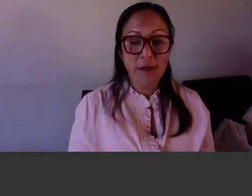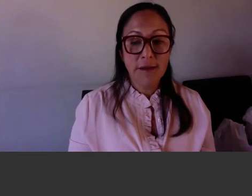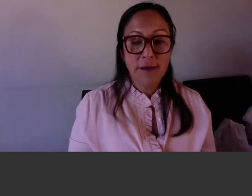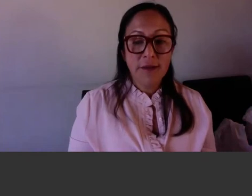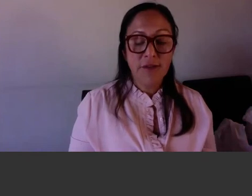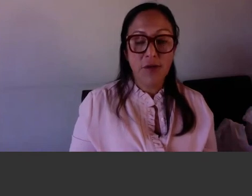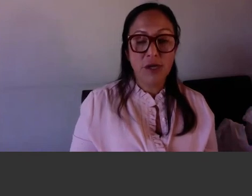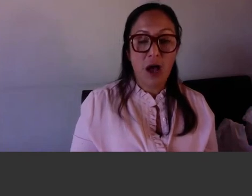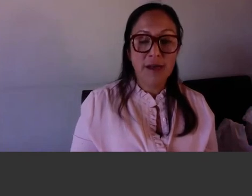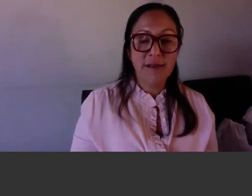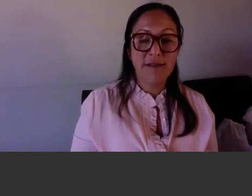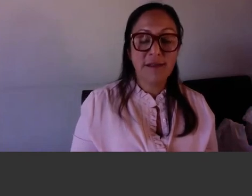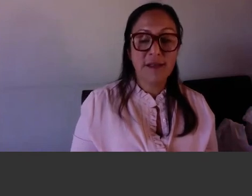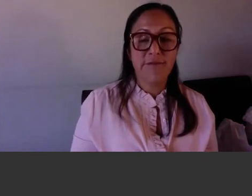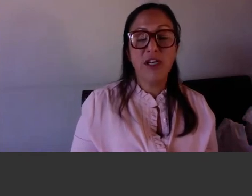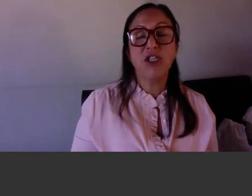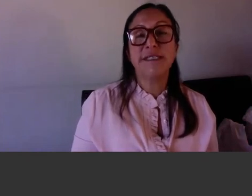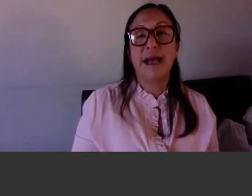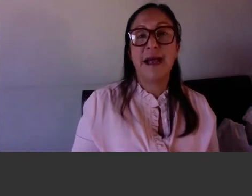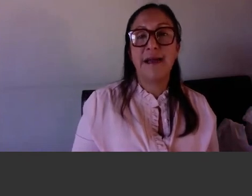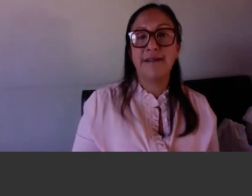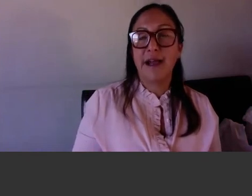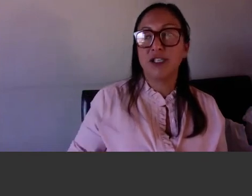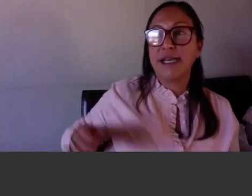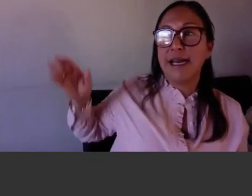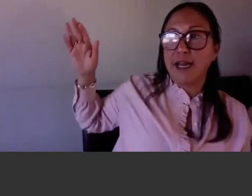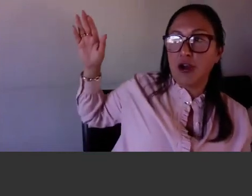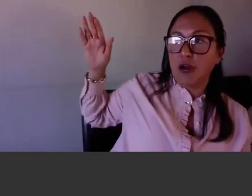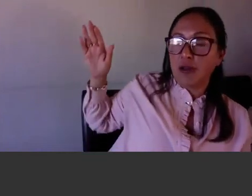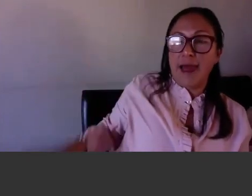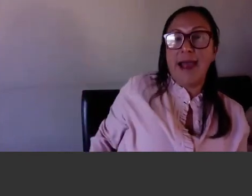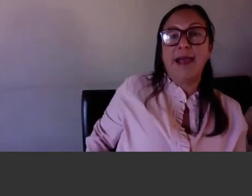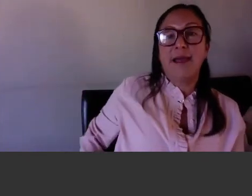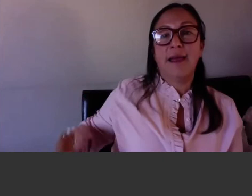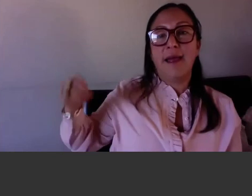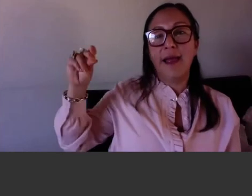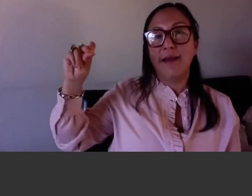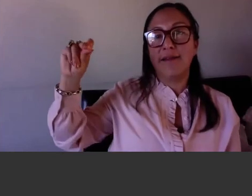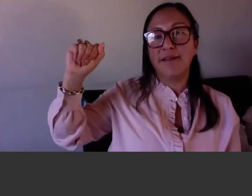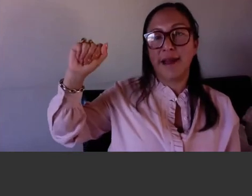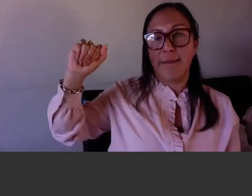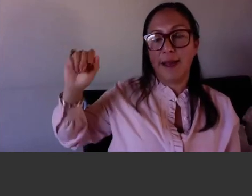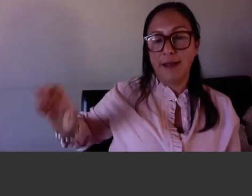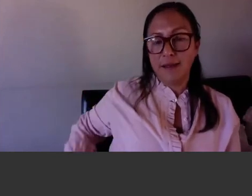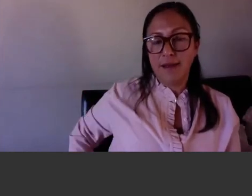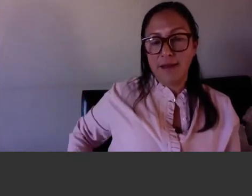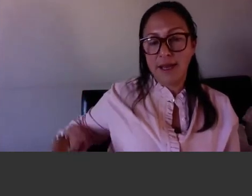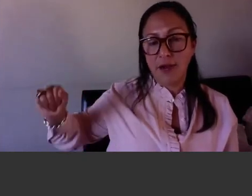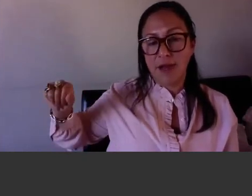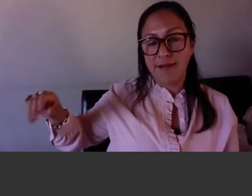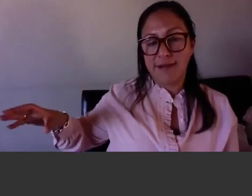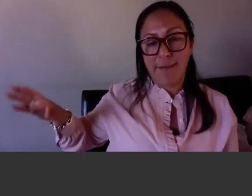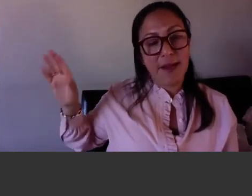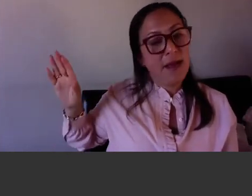Dog. So dog is the official sign is actually hitting your leg and snapping,